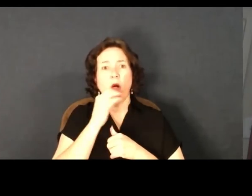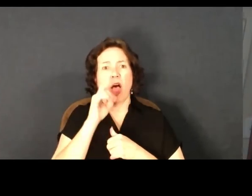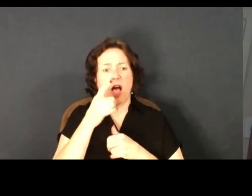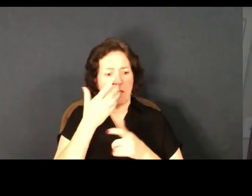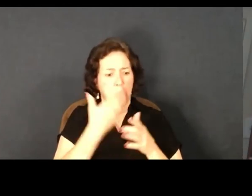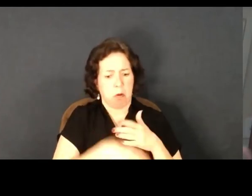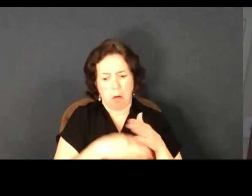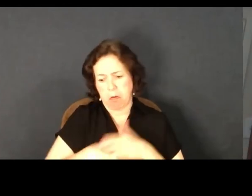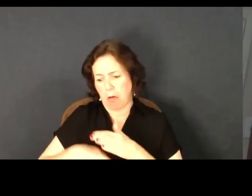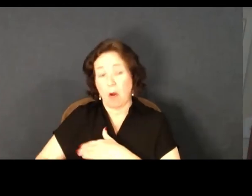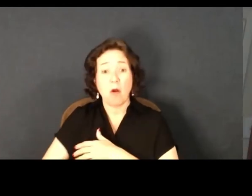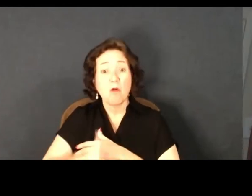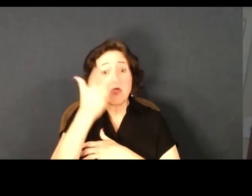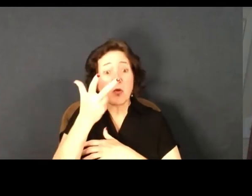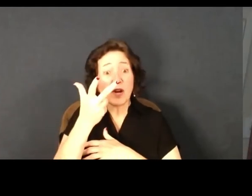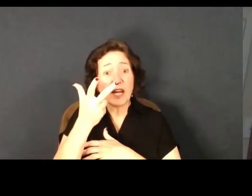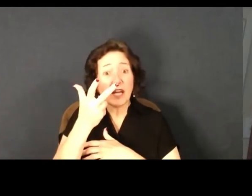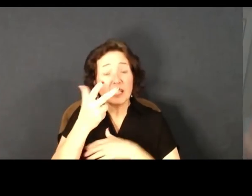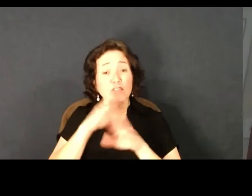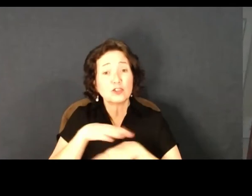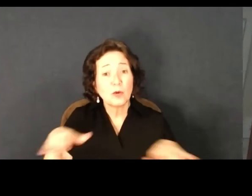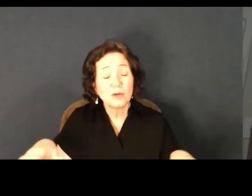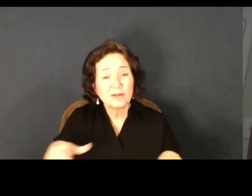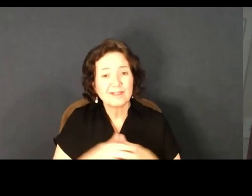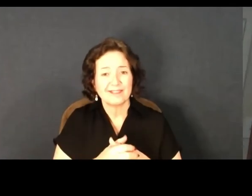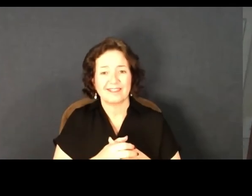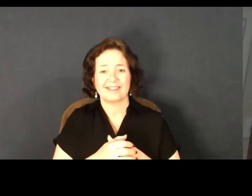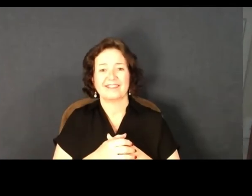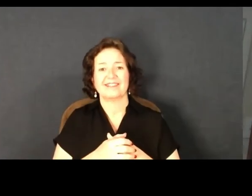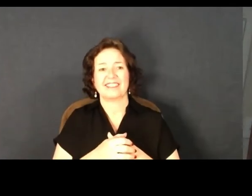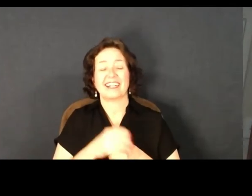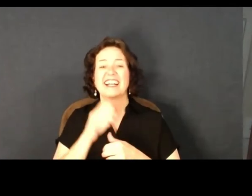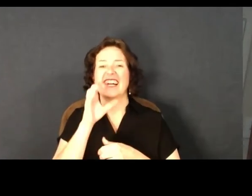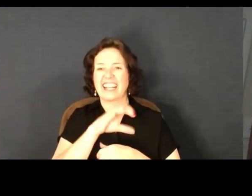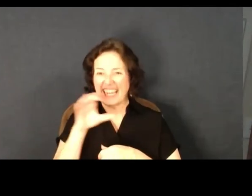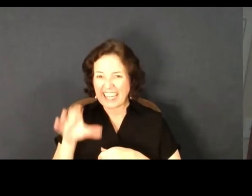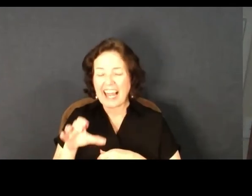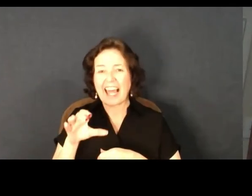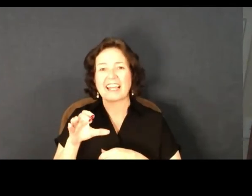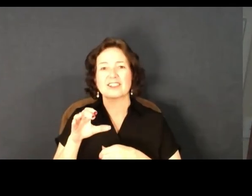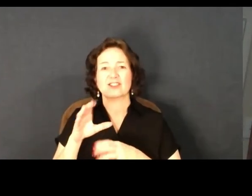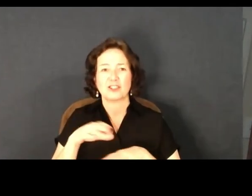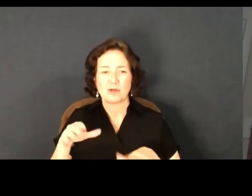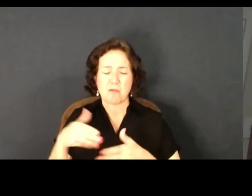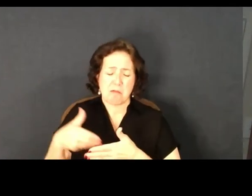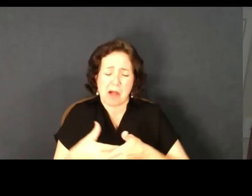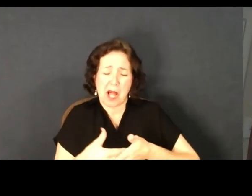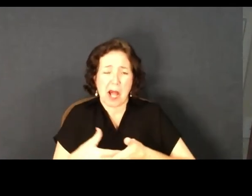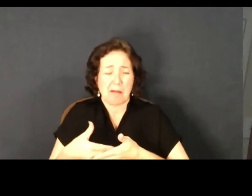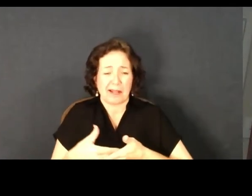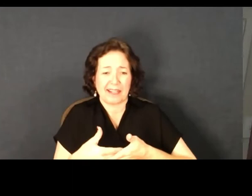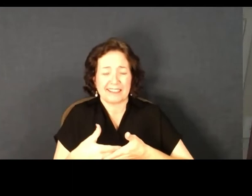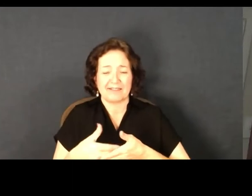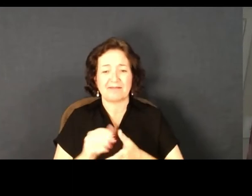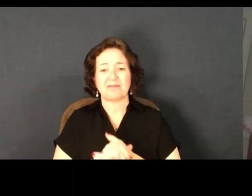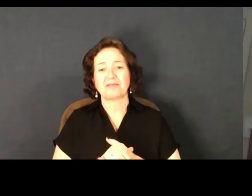1, 2, 3. Uno, dos, tres. Clickety-clackers, clickety-clackitos.